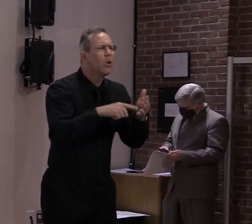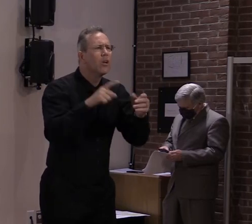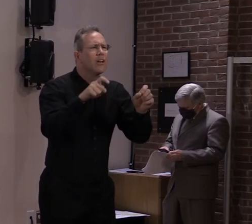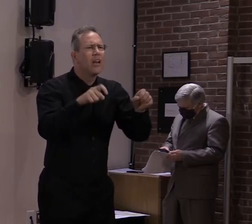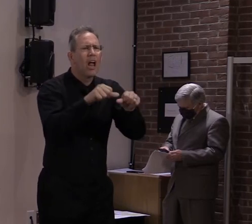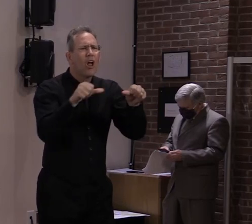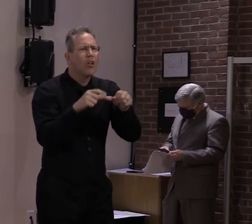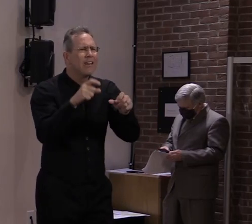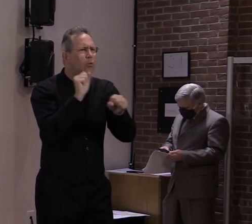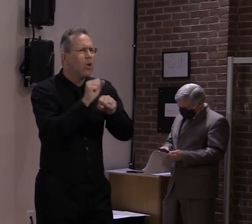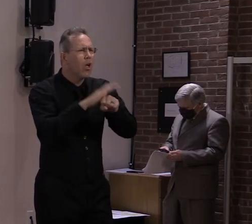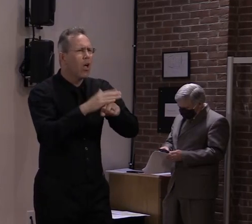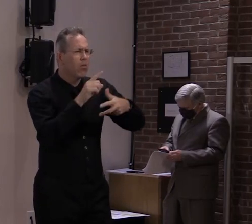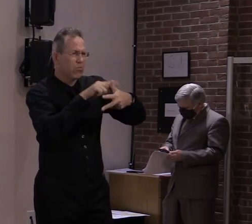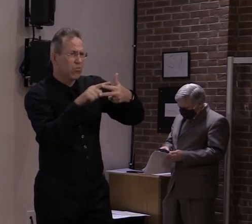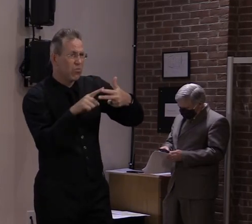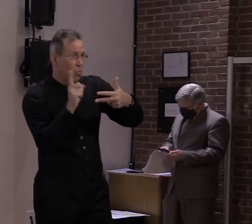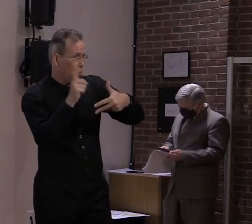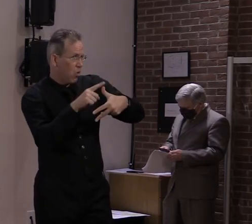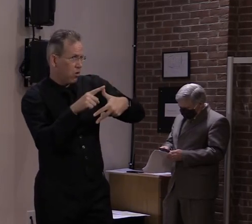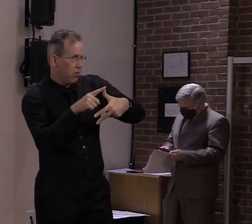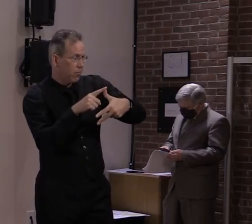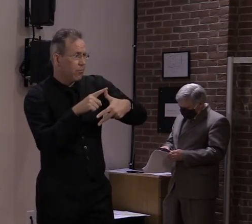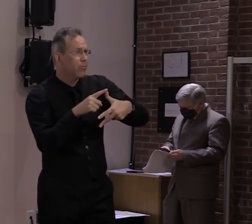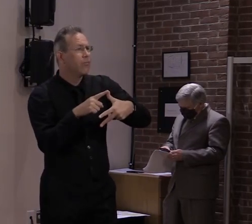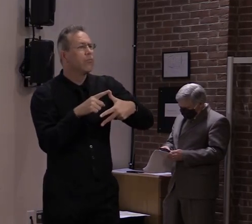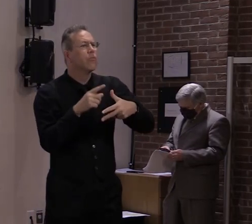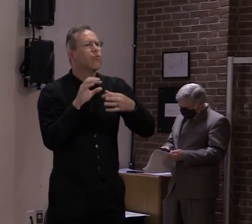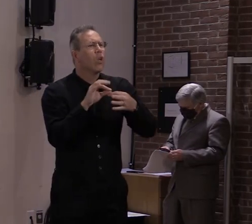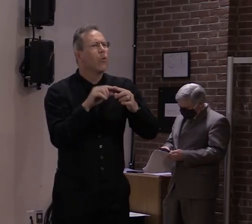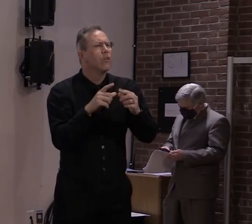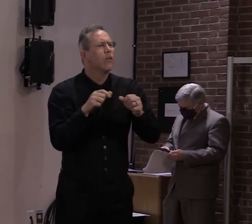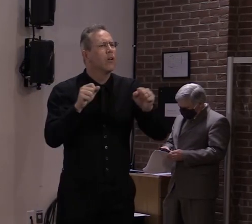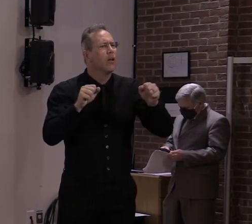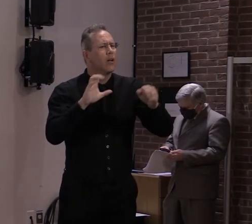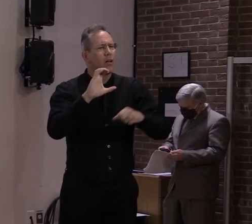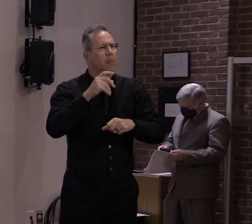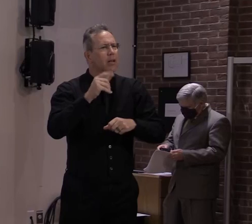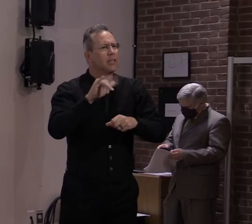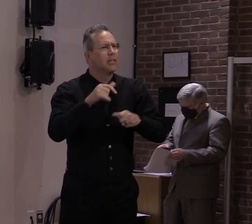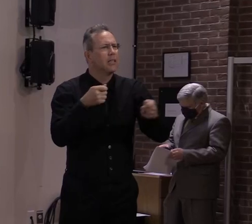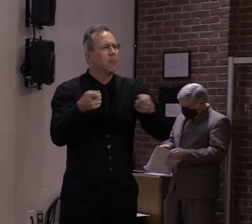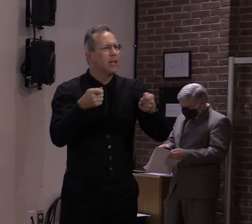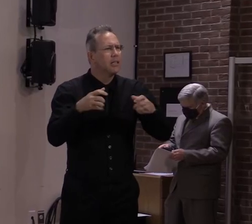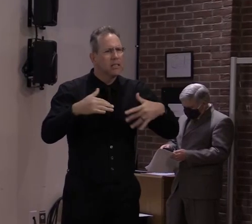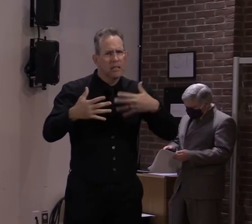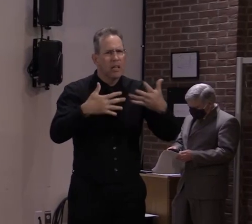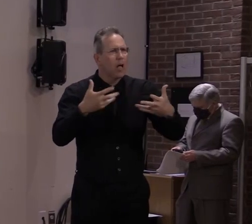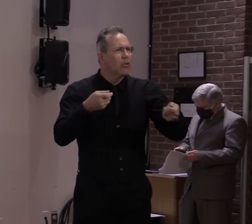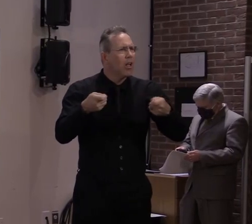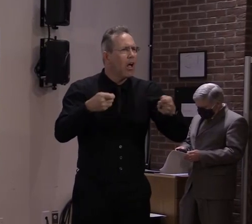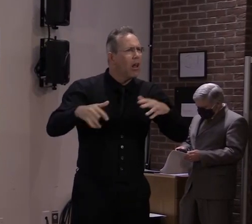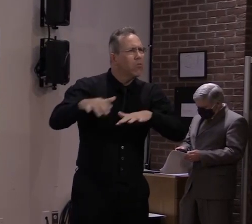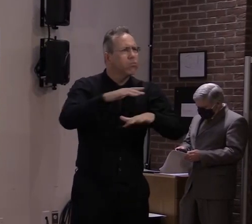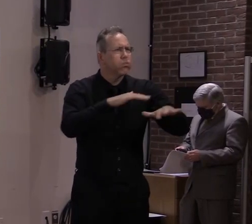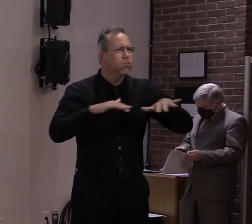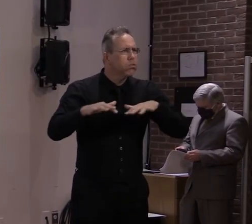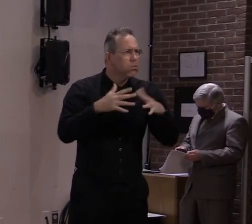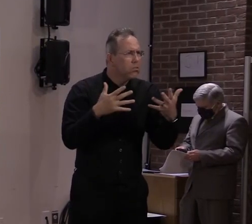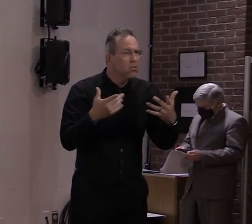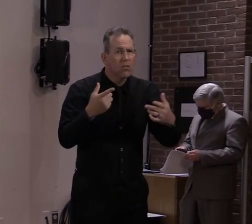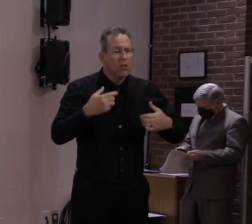area, ask them to consider their needs relative to supporting the social and emotional needs of students, their mental health, and their overall